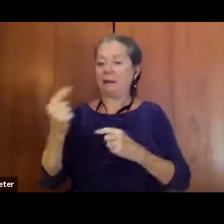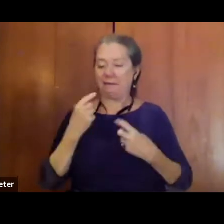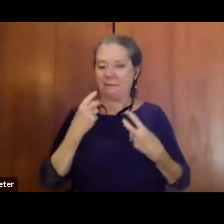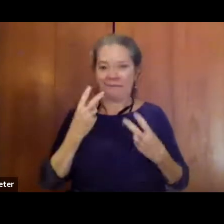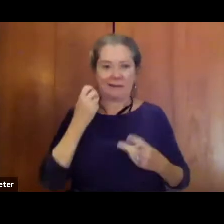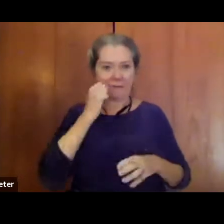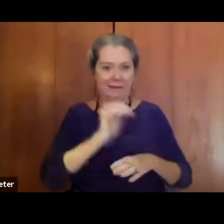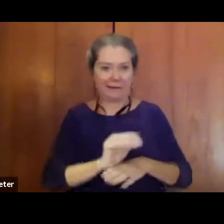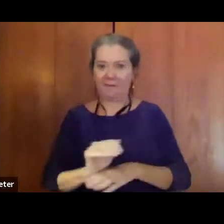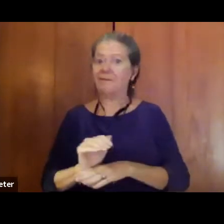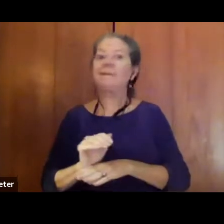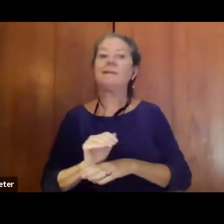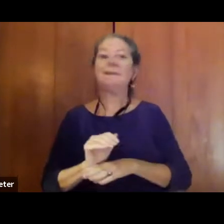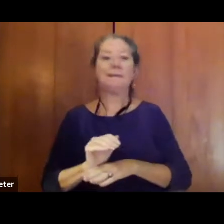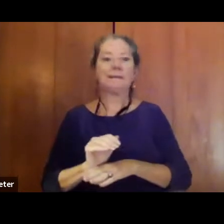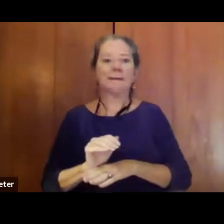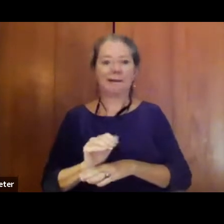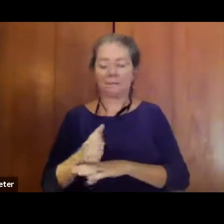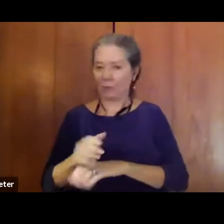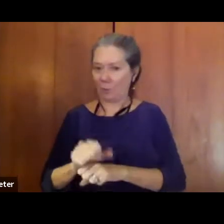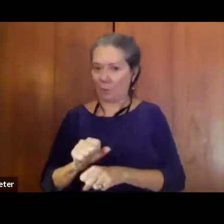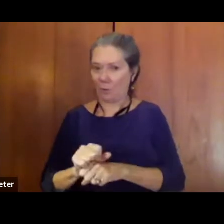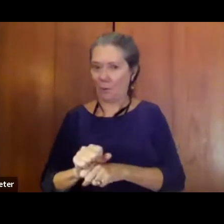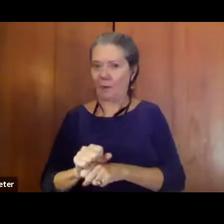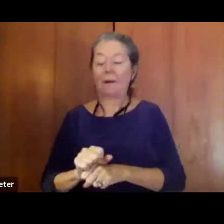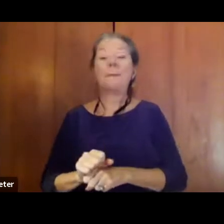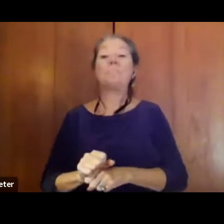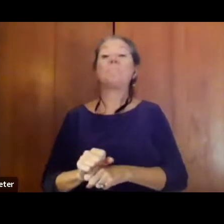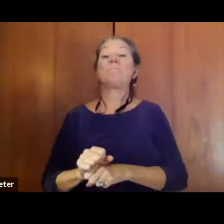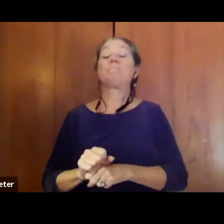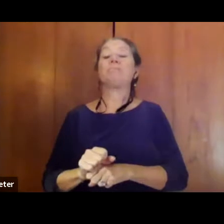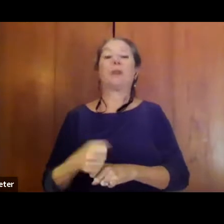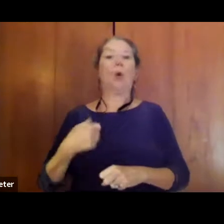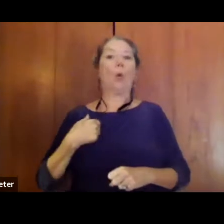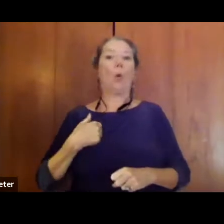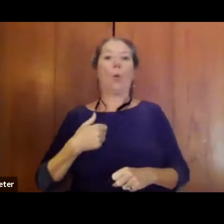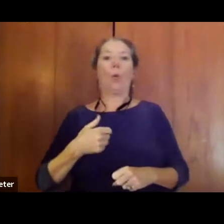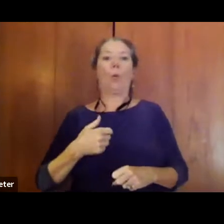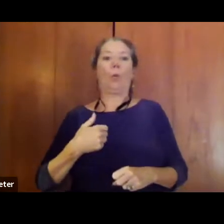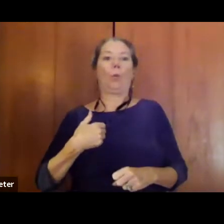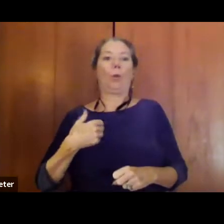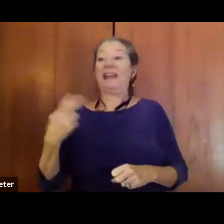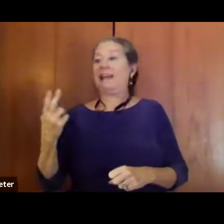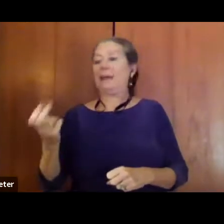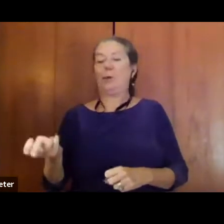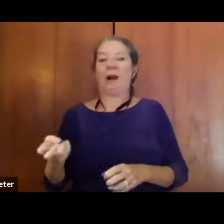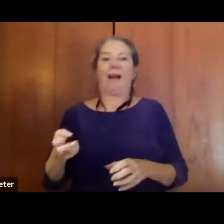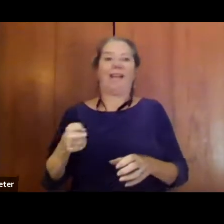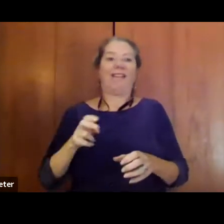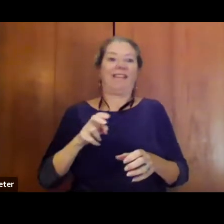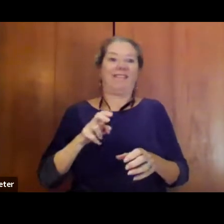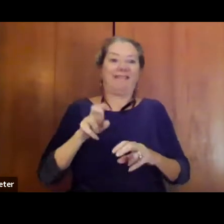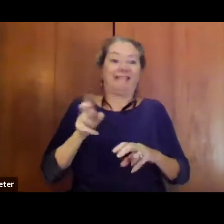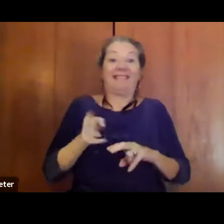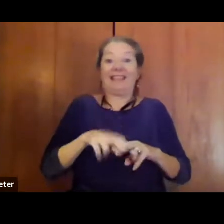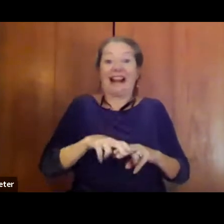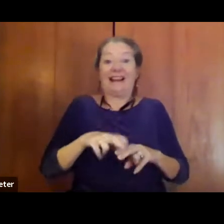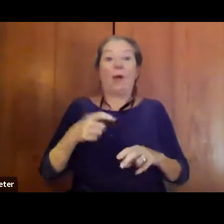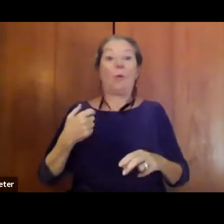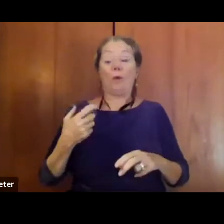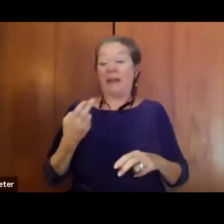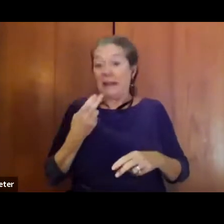was done from work and would spend what seemed like hours driving around the kids on the handlebars. Too much